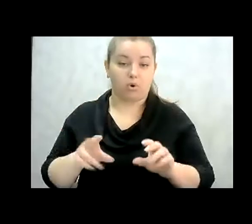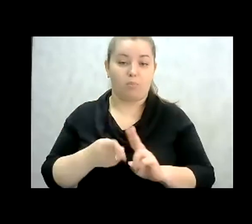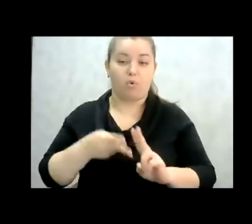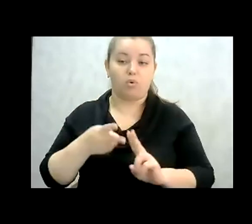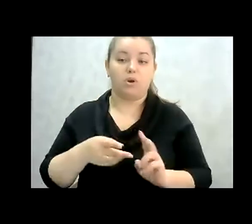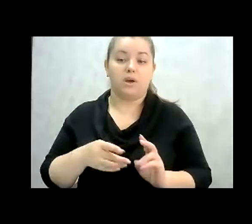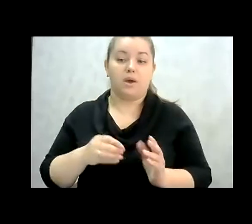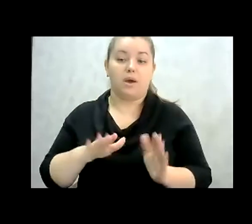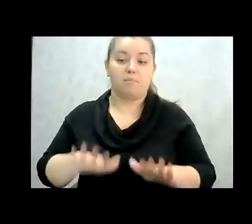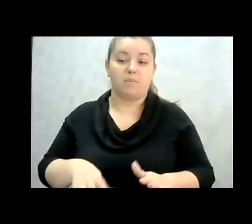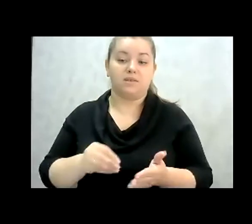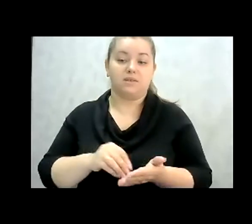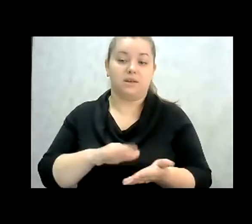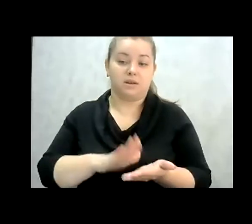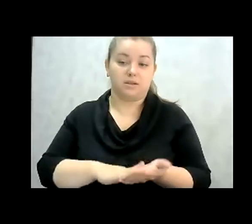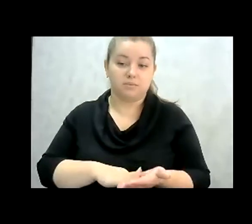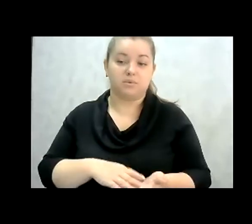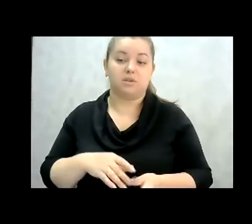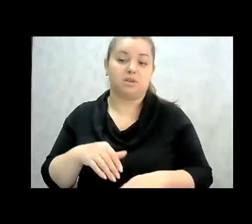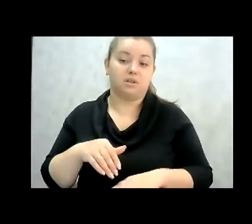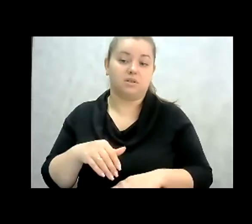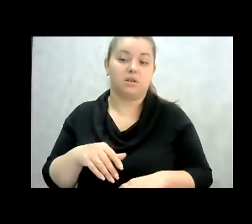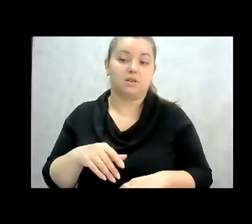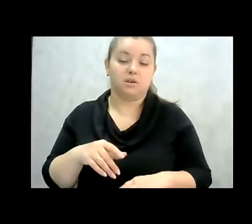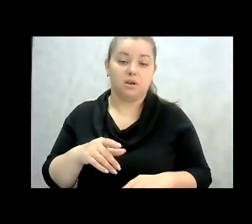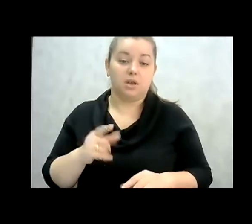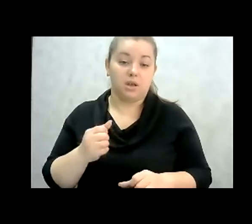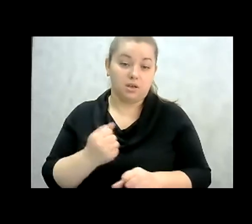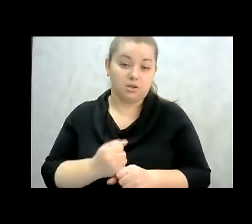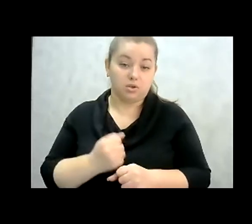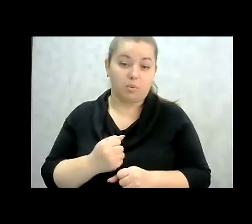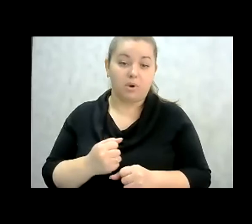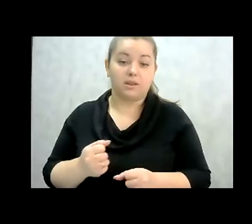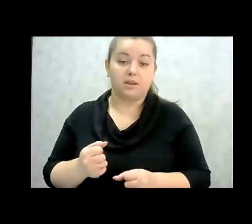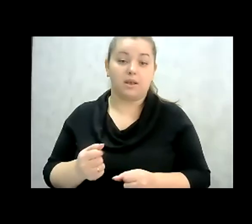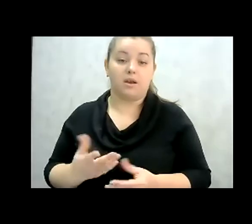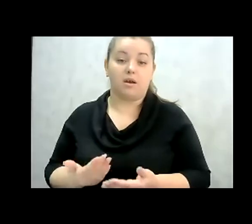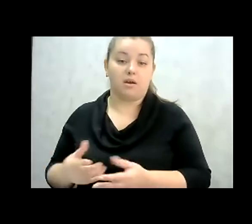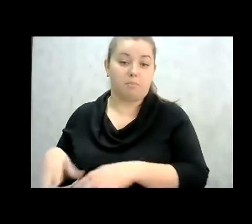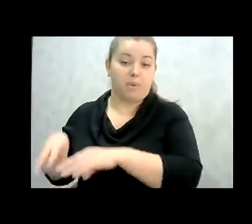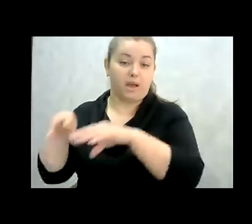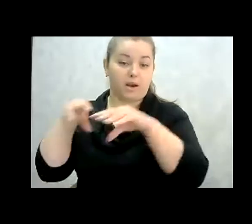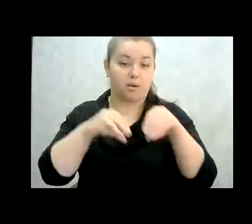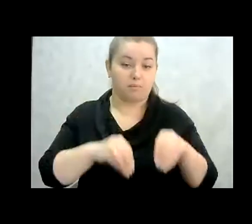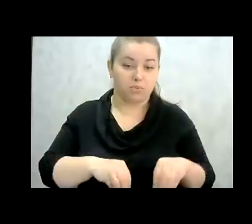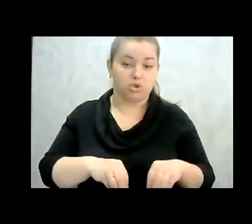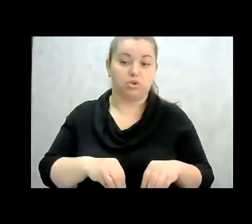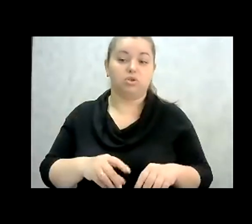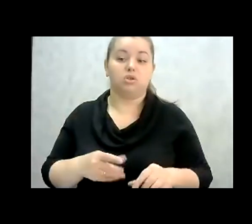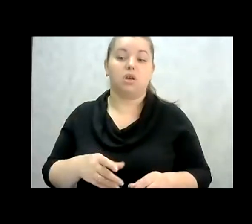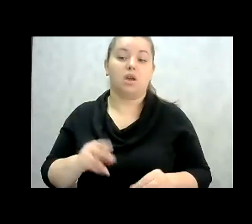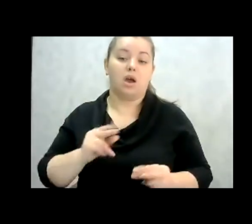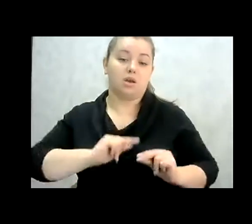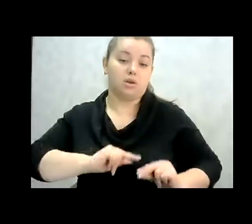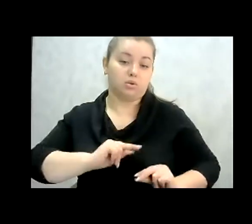quick reform in the registration of residents, and